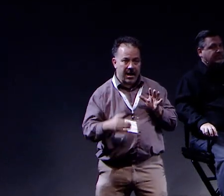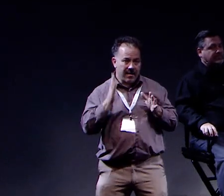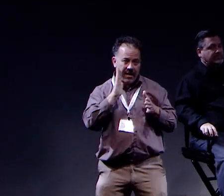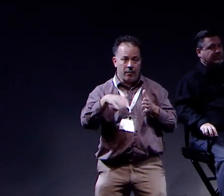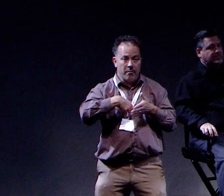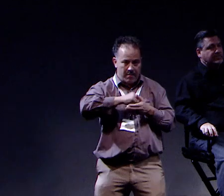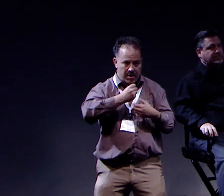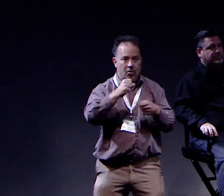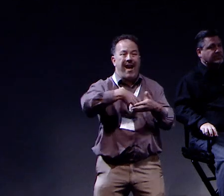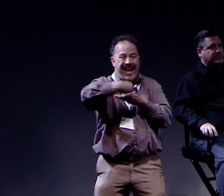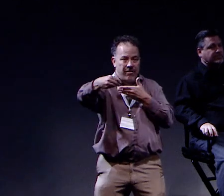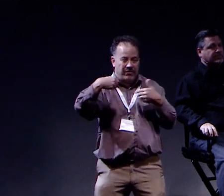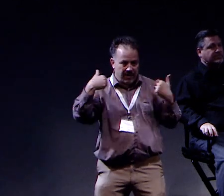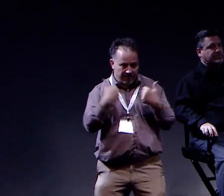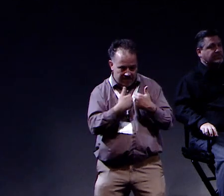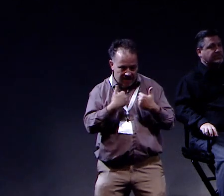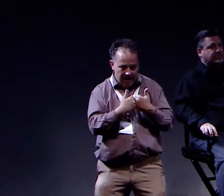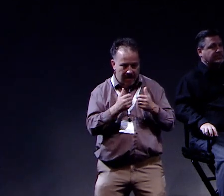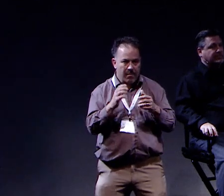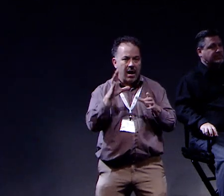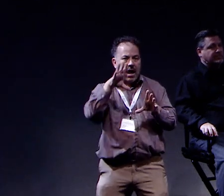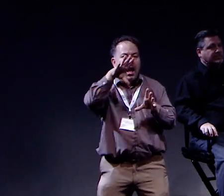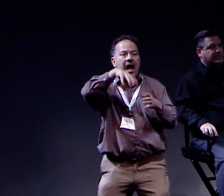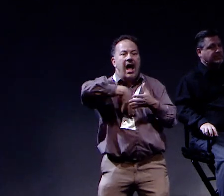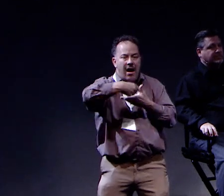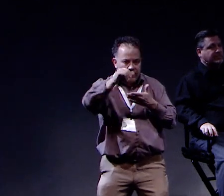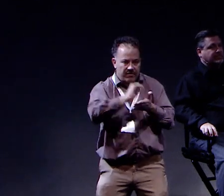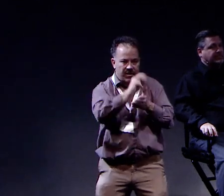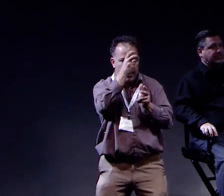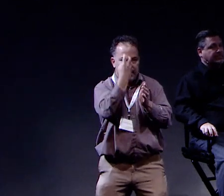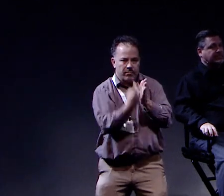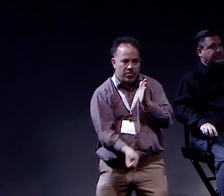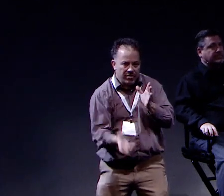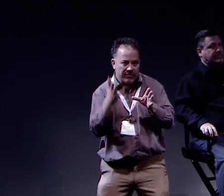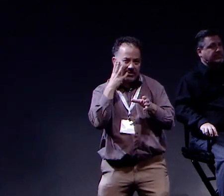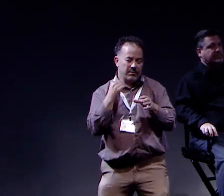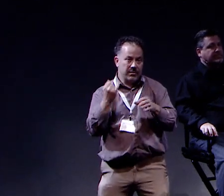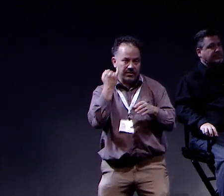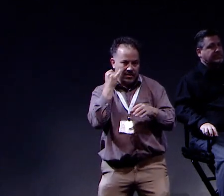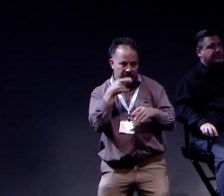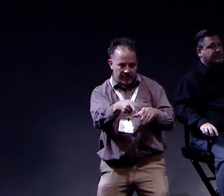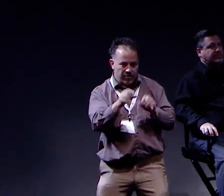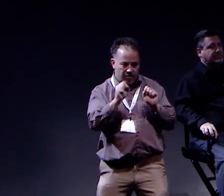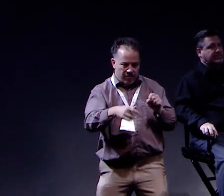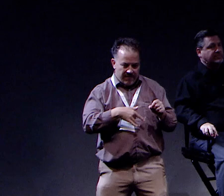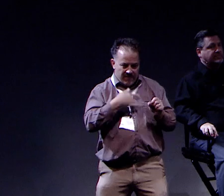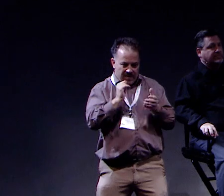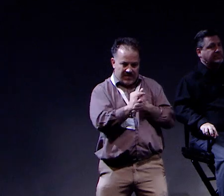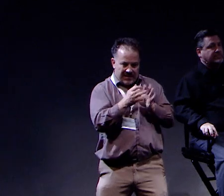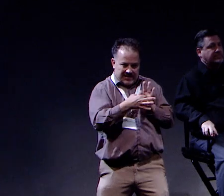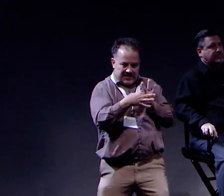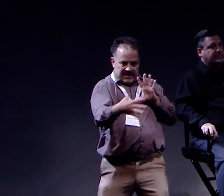the game. That will bring you out of the immersive experience that you're in if you can just subconsciously feel that dissonance.